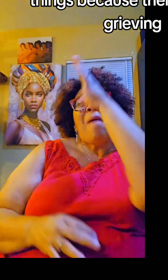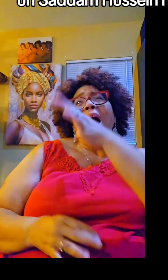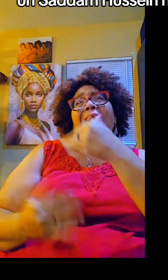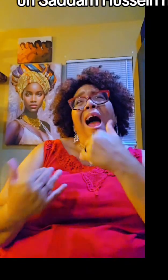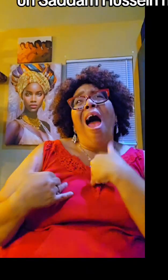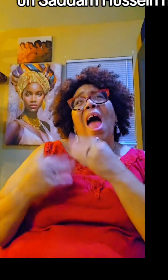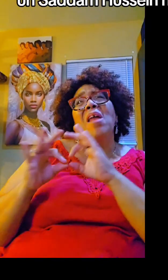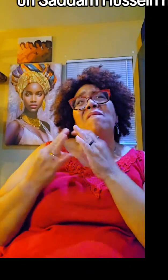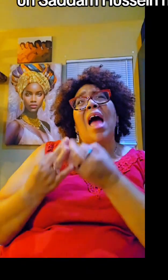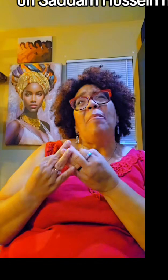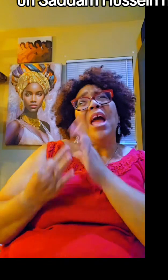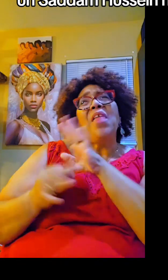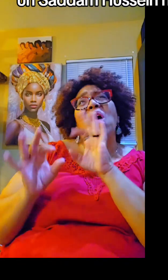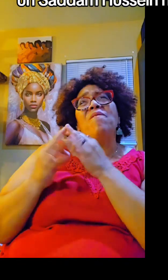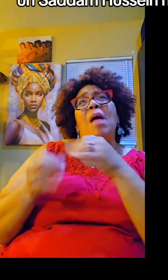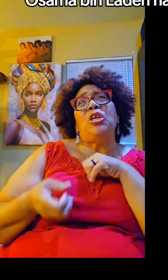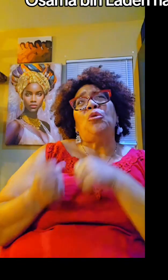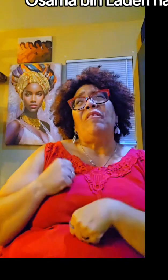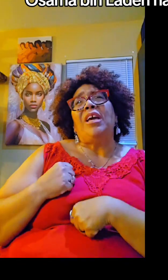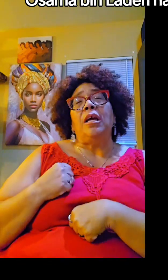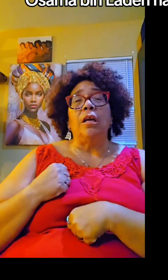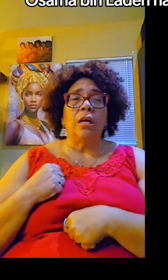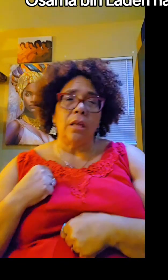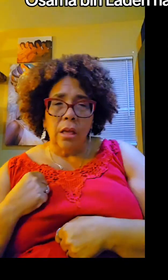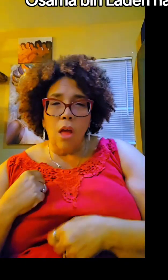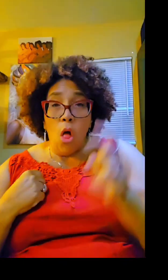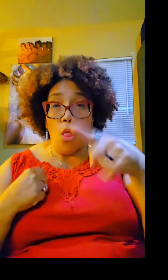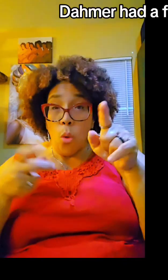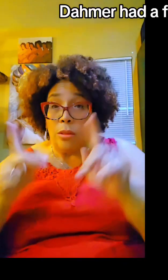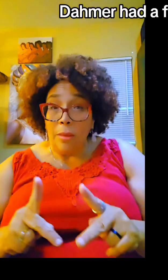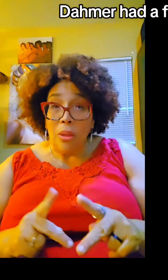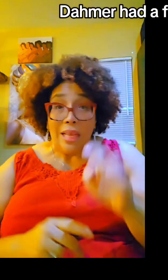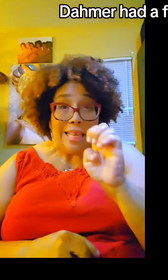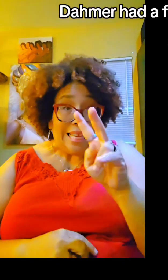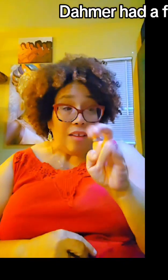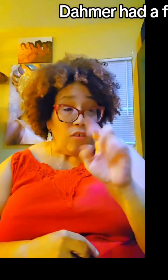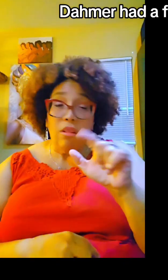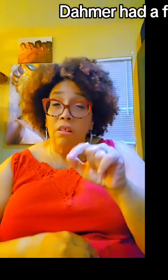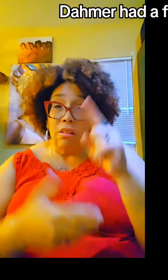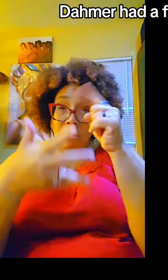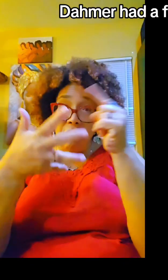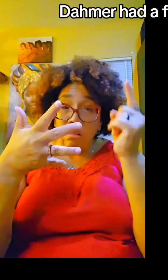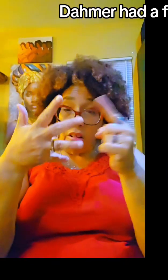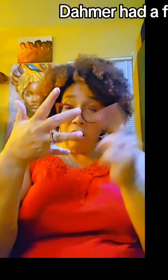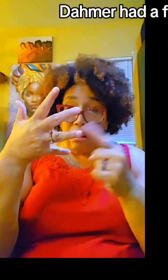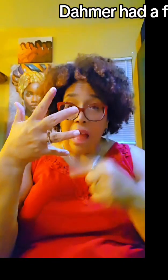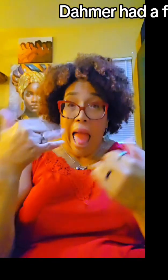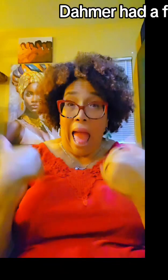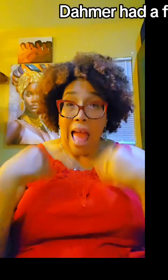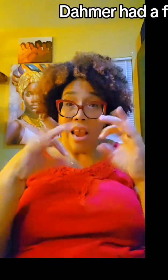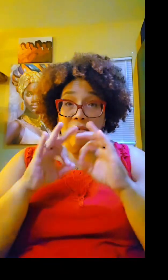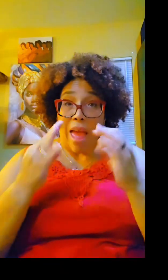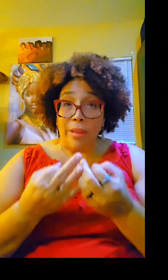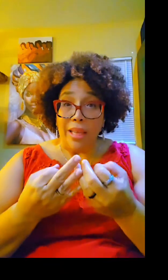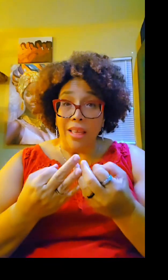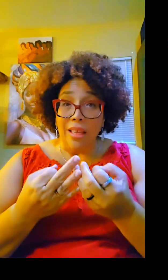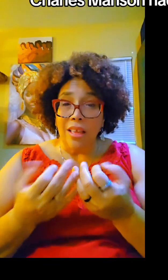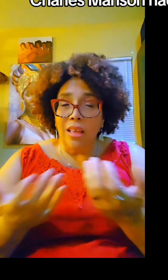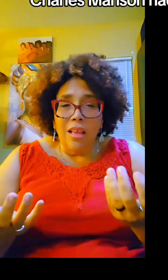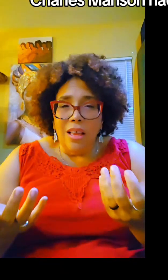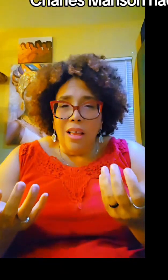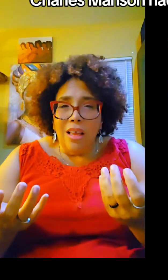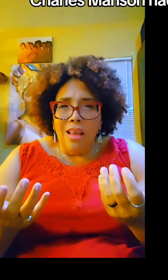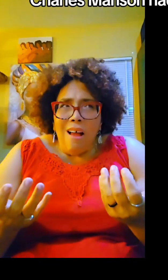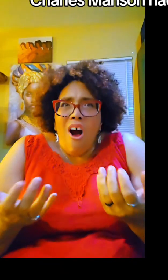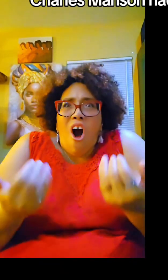grieving. Saddam Hussein had a family. Osama bin Laden had a family. Ted Bundy had a family. Jeffrey Dahmer had a family.